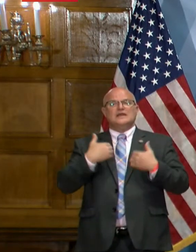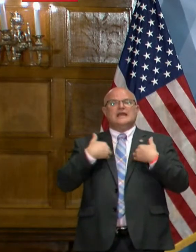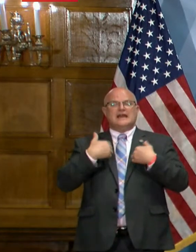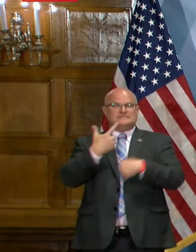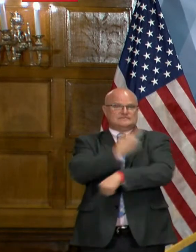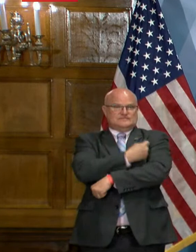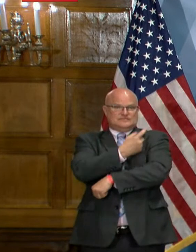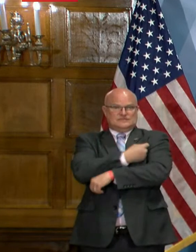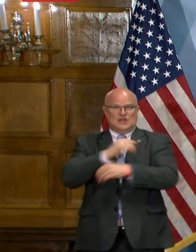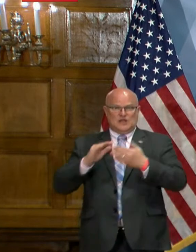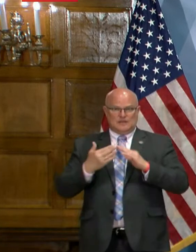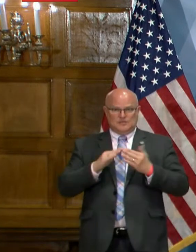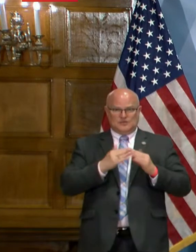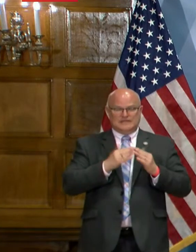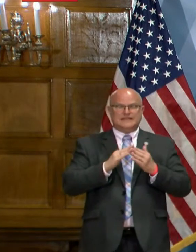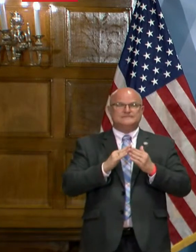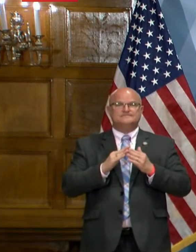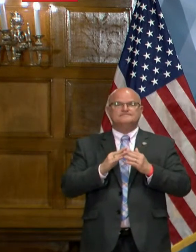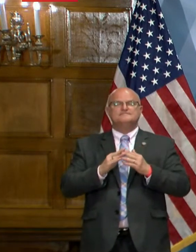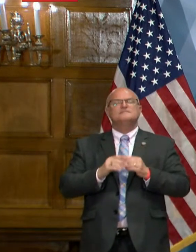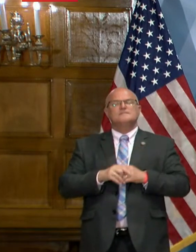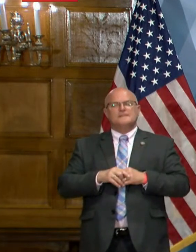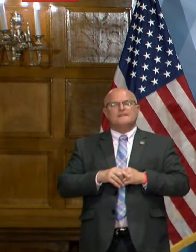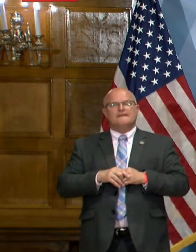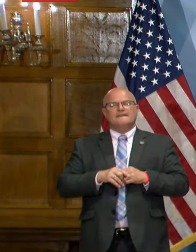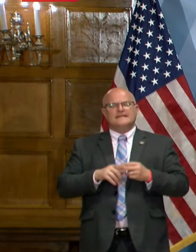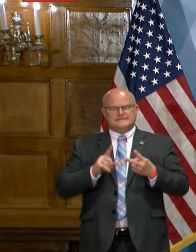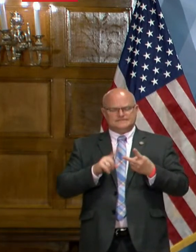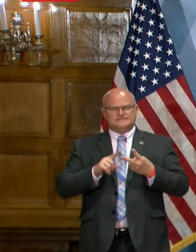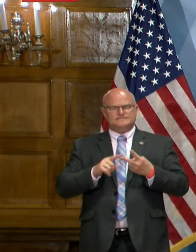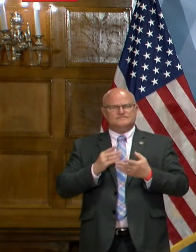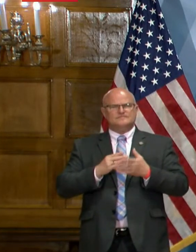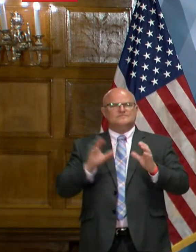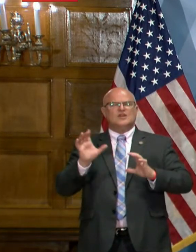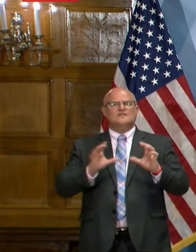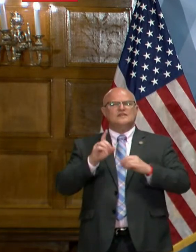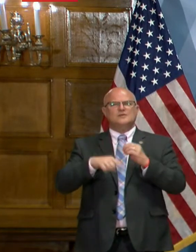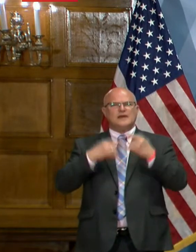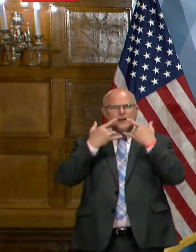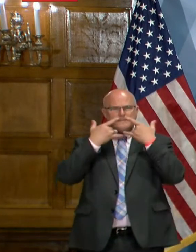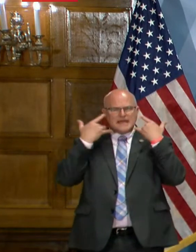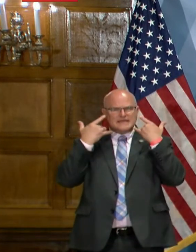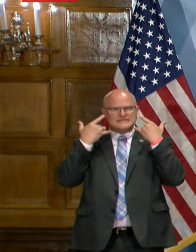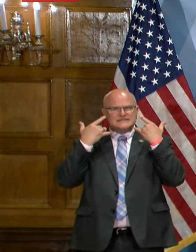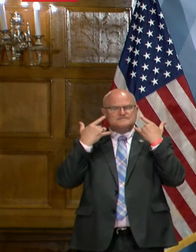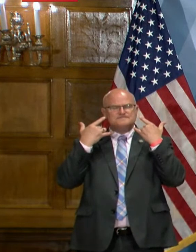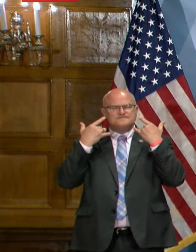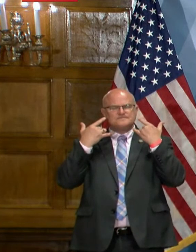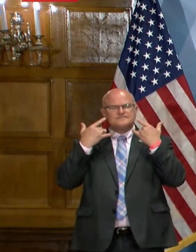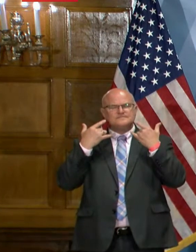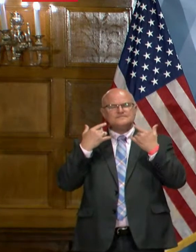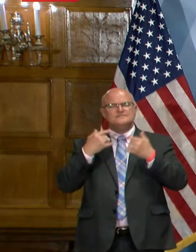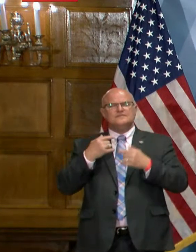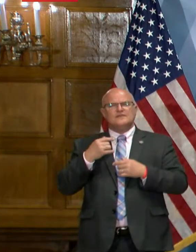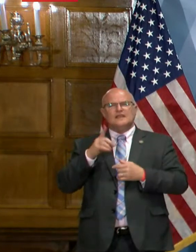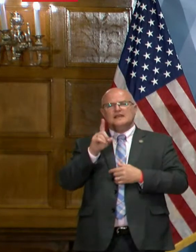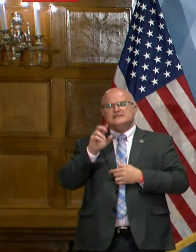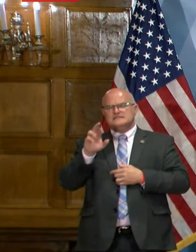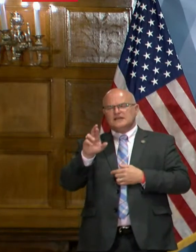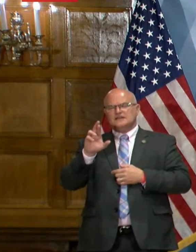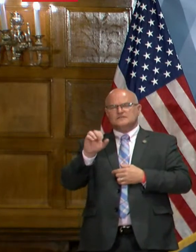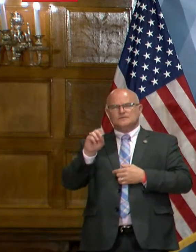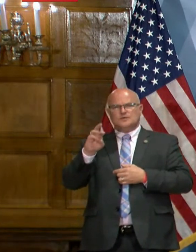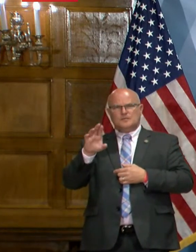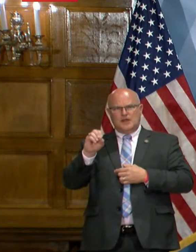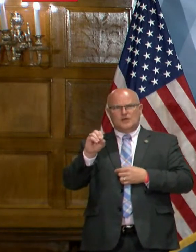every community. You know, in terms of the latter part of the conversation on masks, you know, Dr.